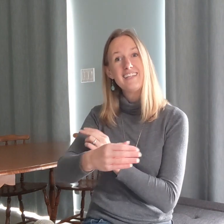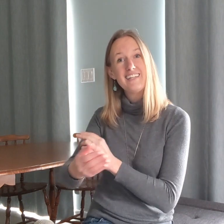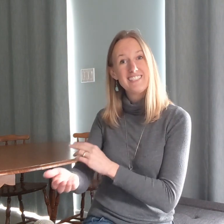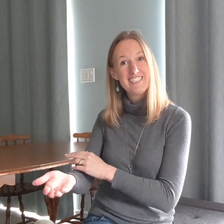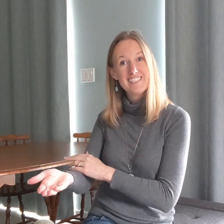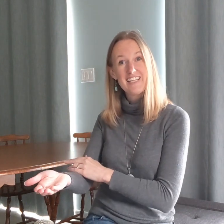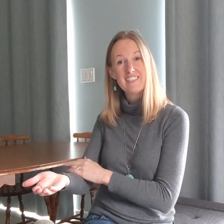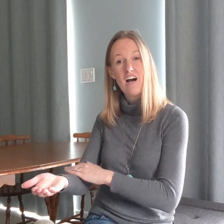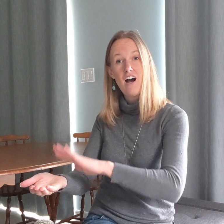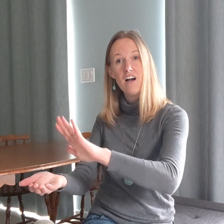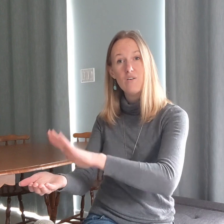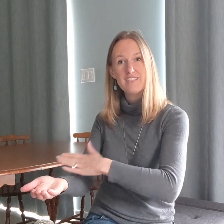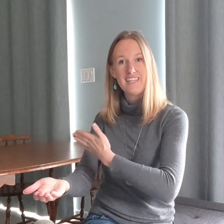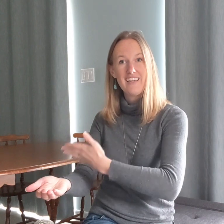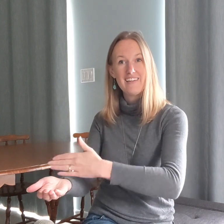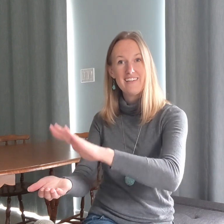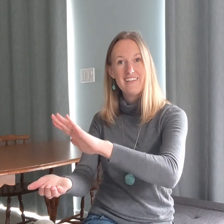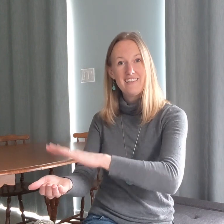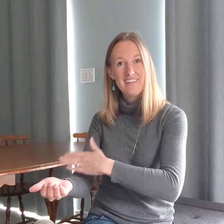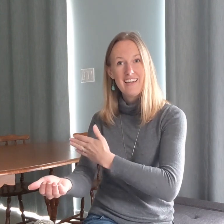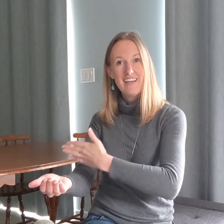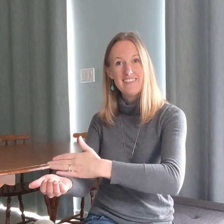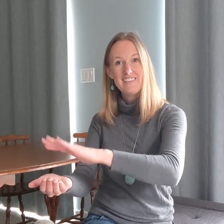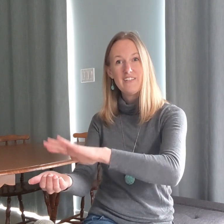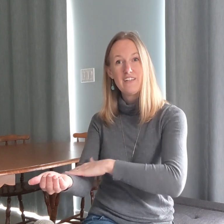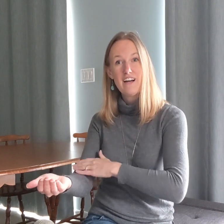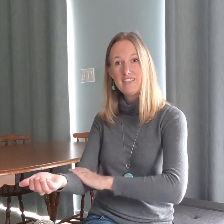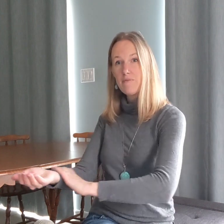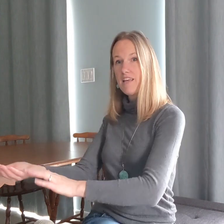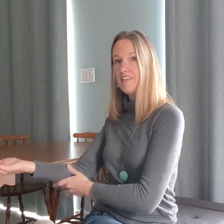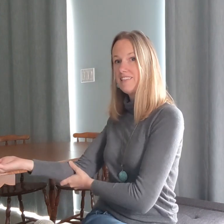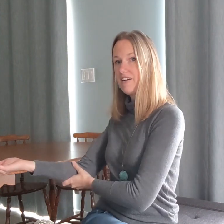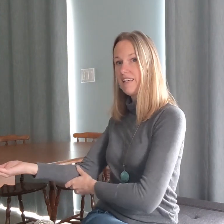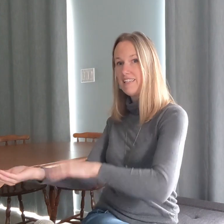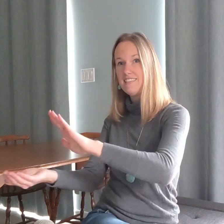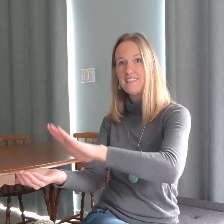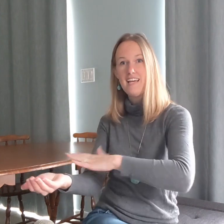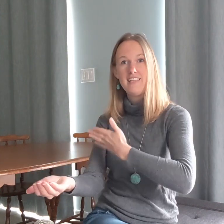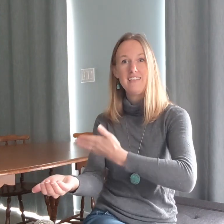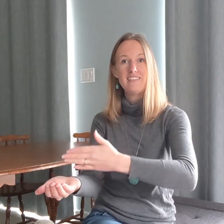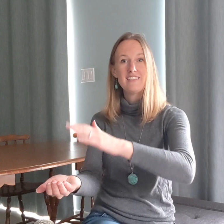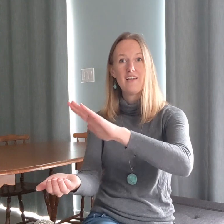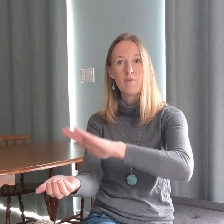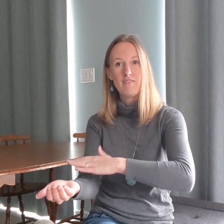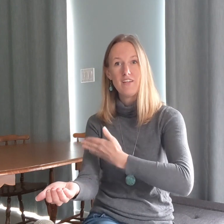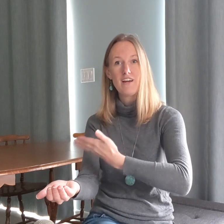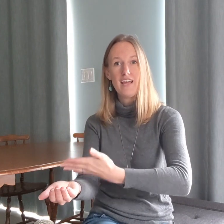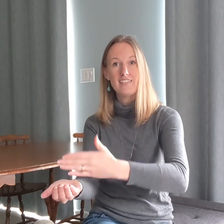is just like song or singing. Okay so your non-dominant hand is out like this and you're just kind of waving your hand